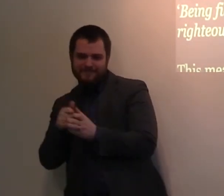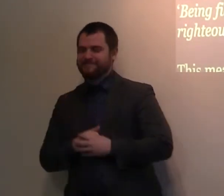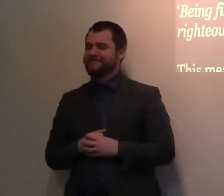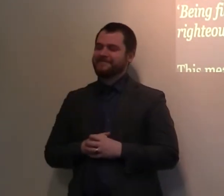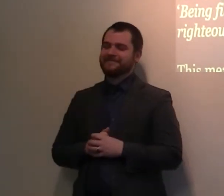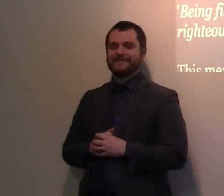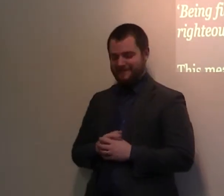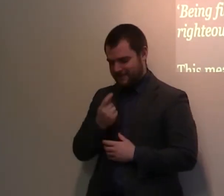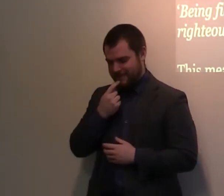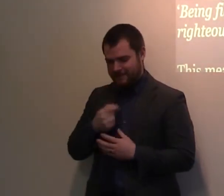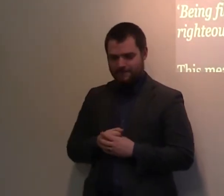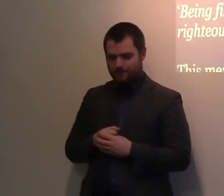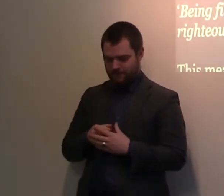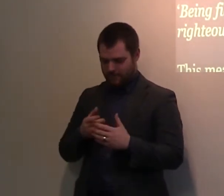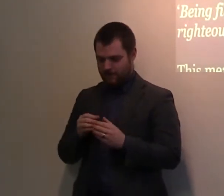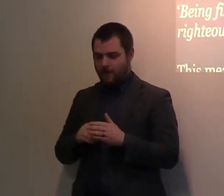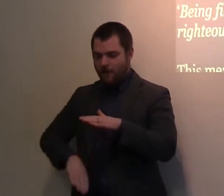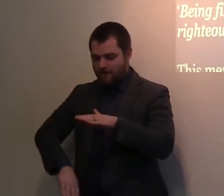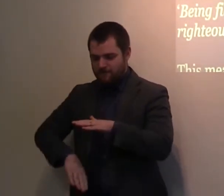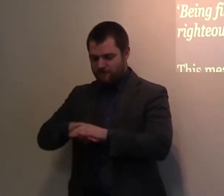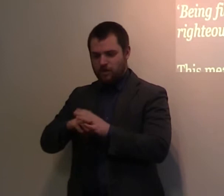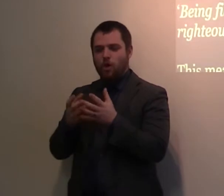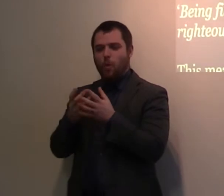quote, being filled with the fruits of righteousness.